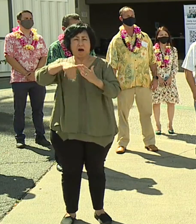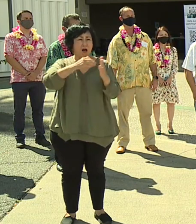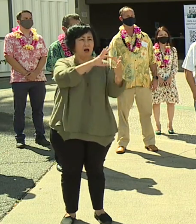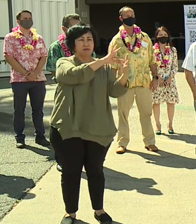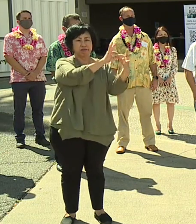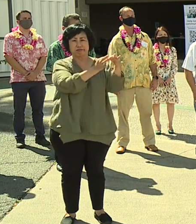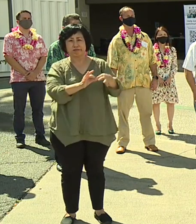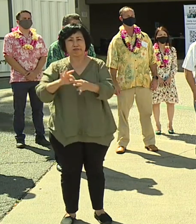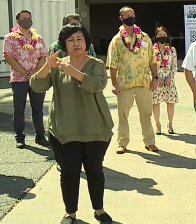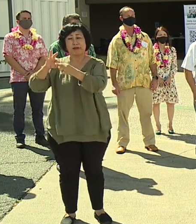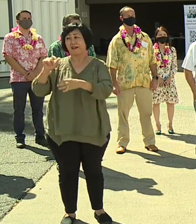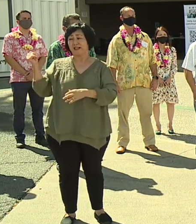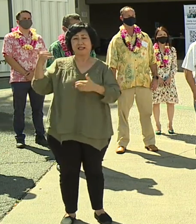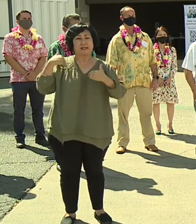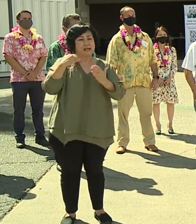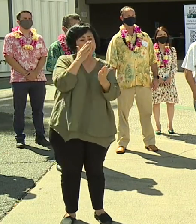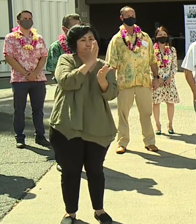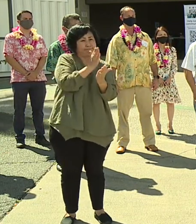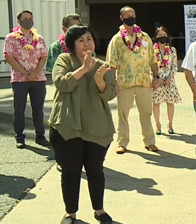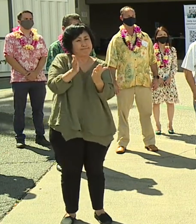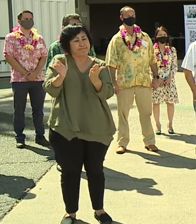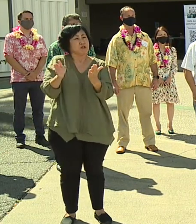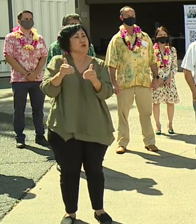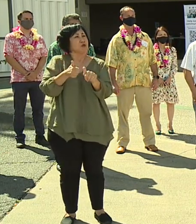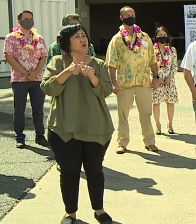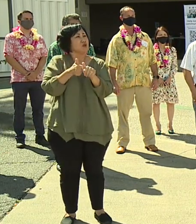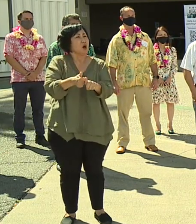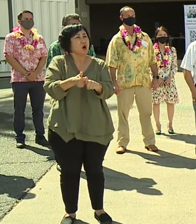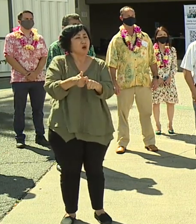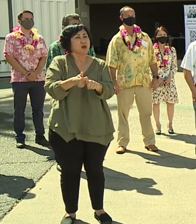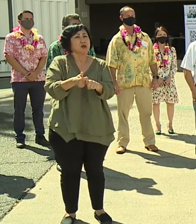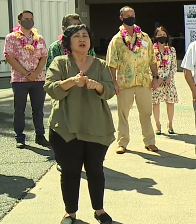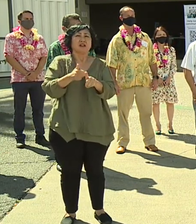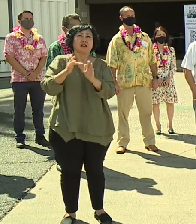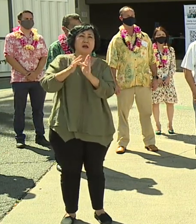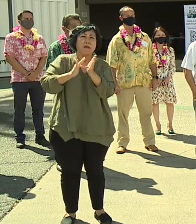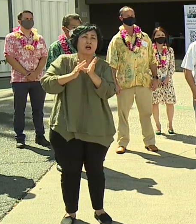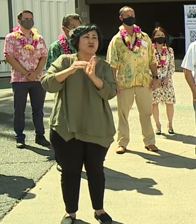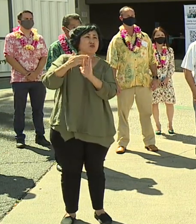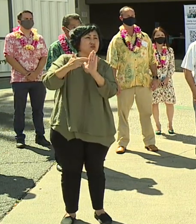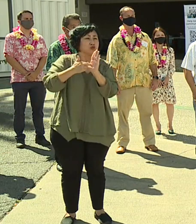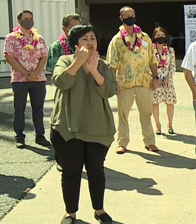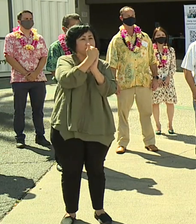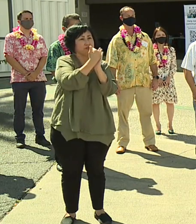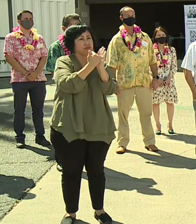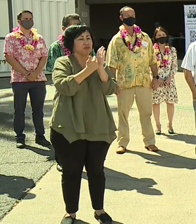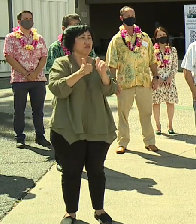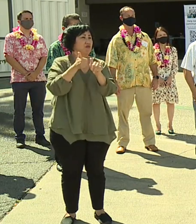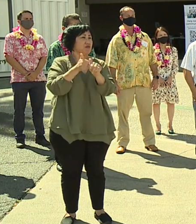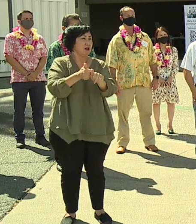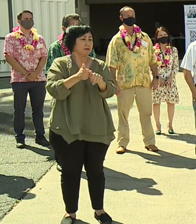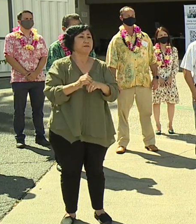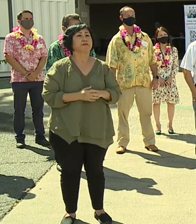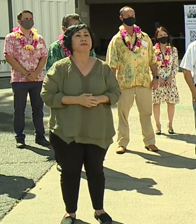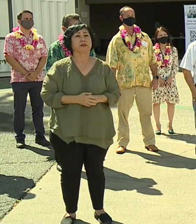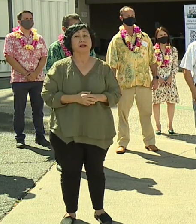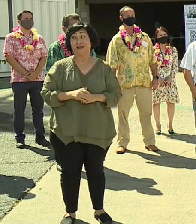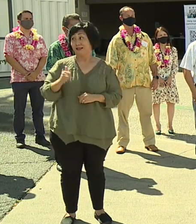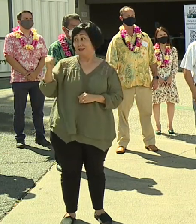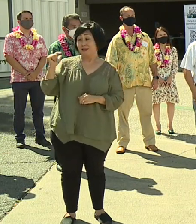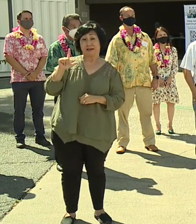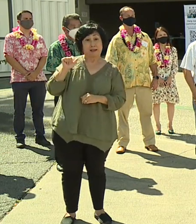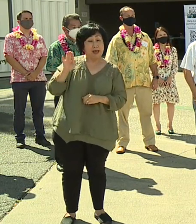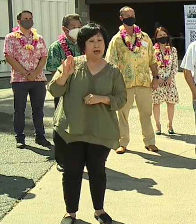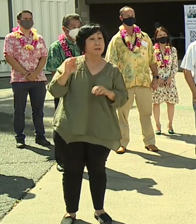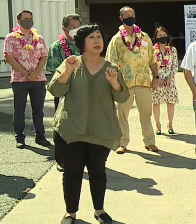the components necessary to make sure it's followed medically correctly. It has even an ability to